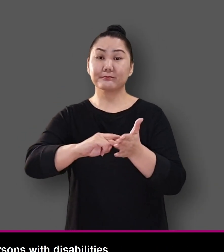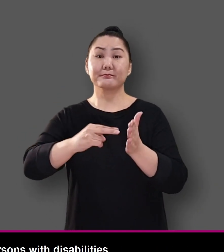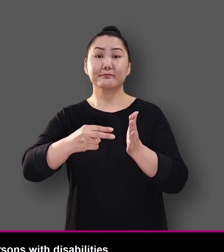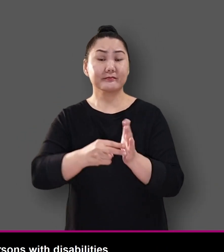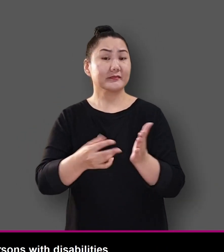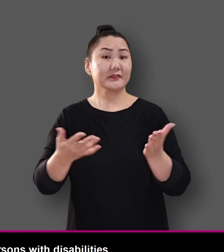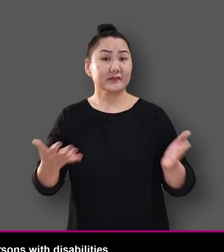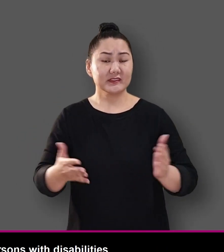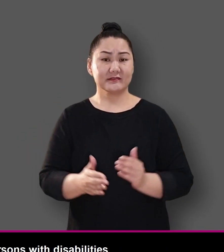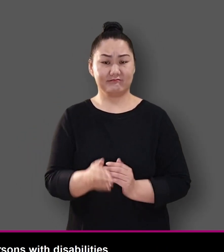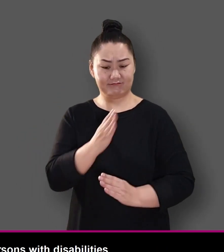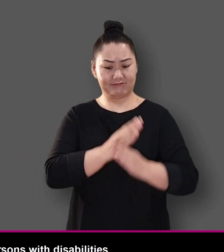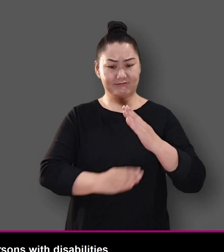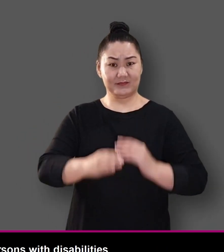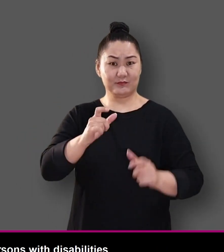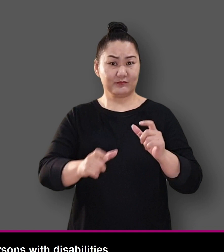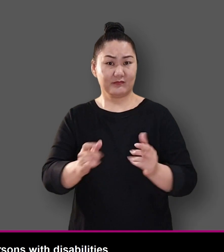that exclude persons with disabilities